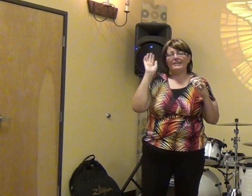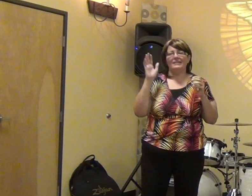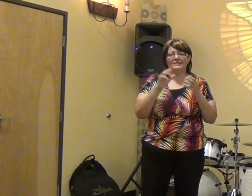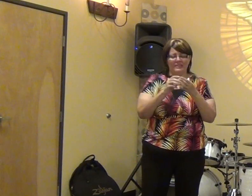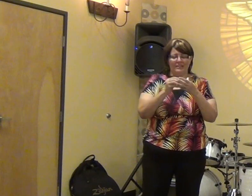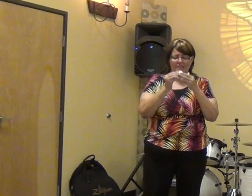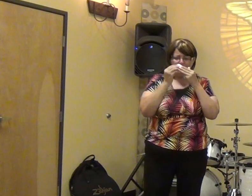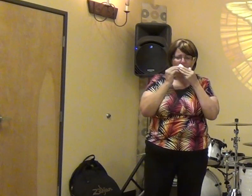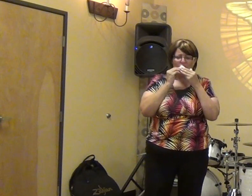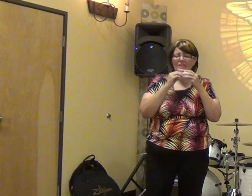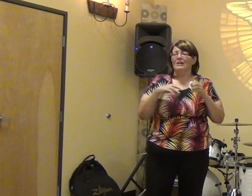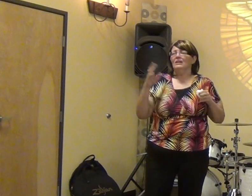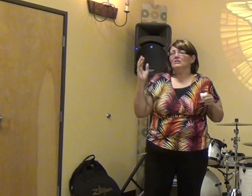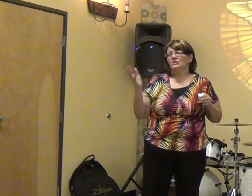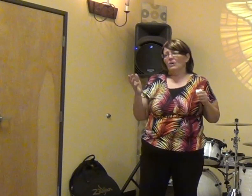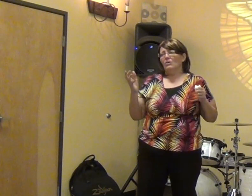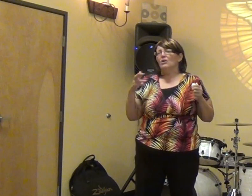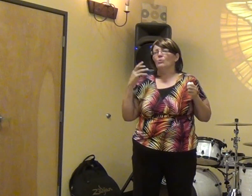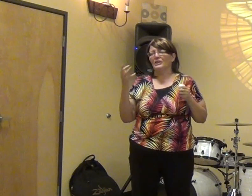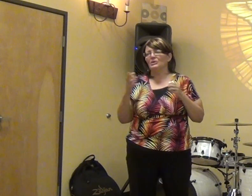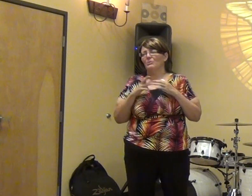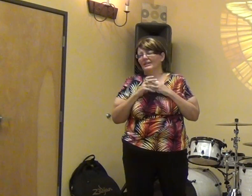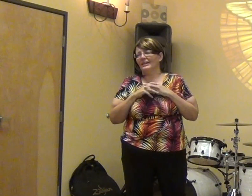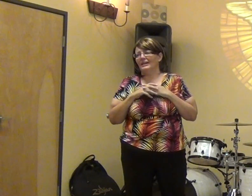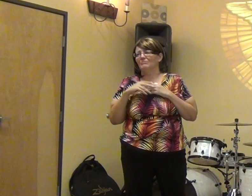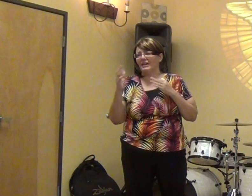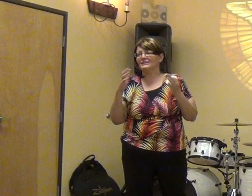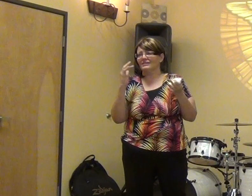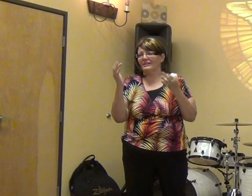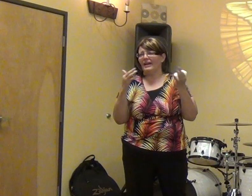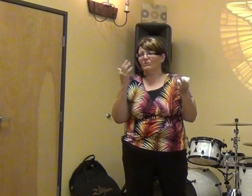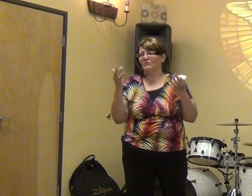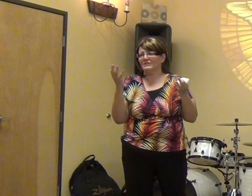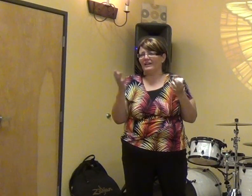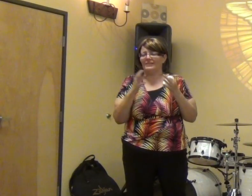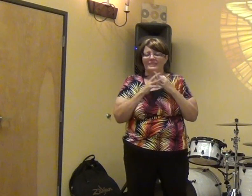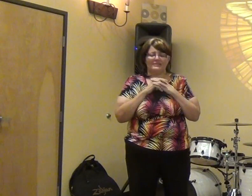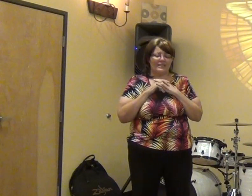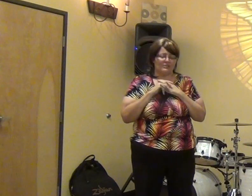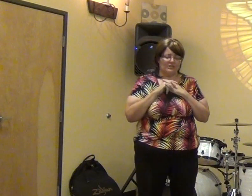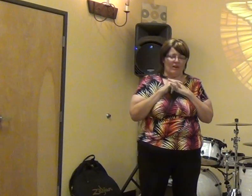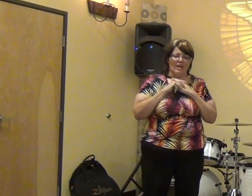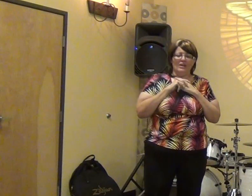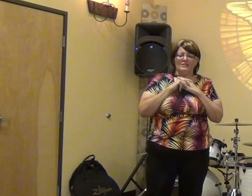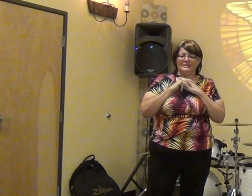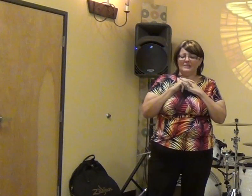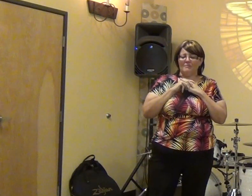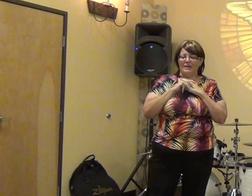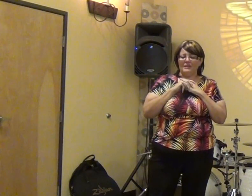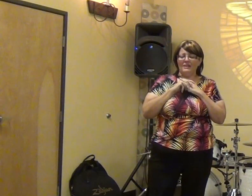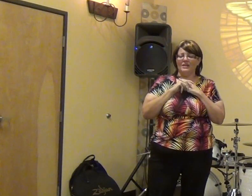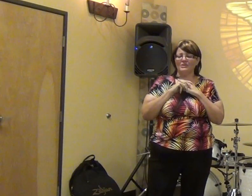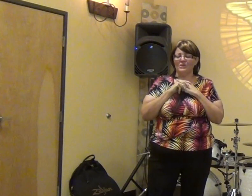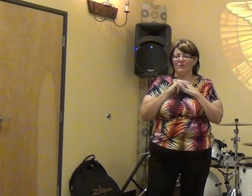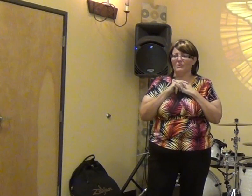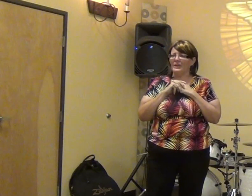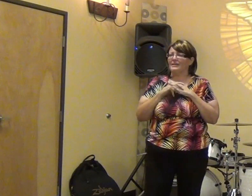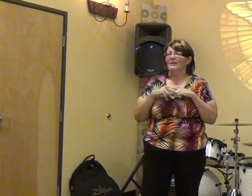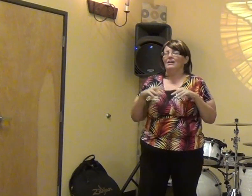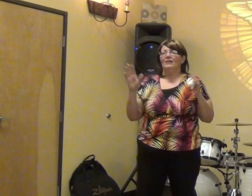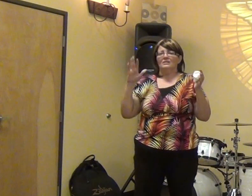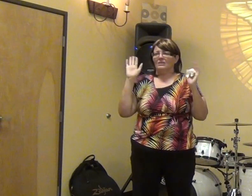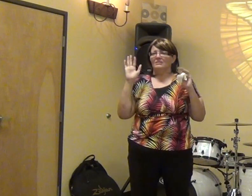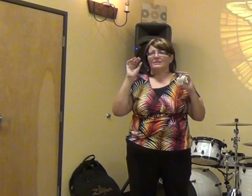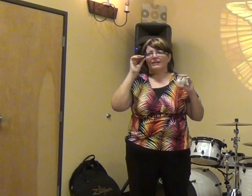okay. And he's then, he goes, so when do you want to get it? Basically, like, when was I going to get the check? So I said, maybe, you know, in a